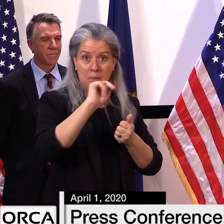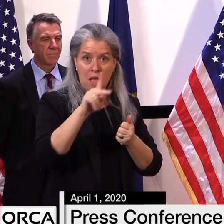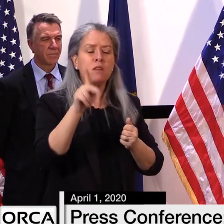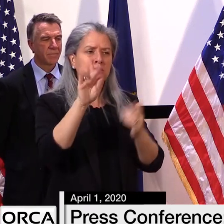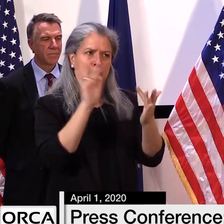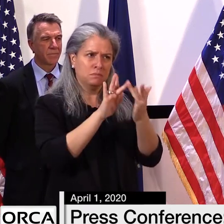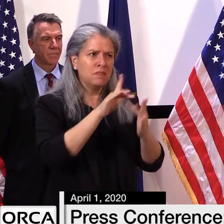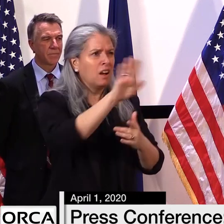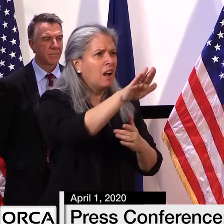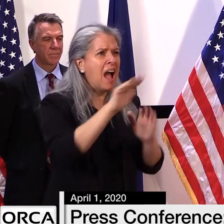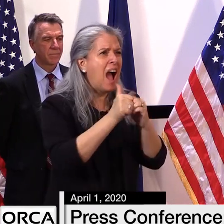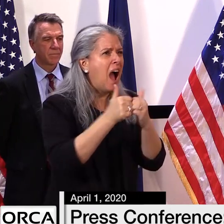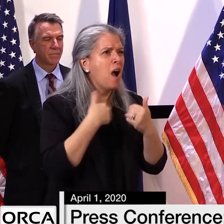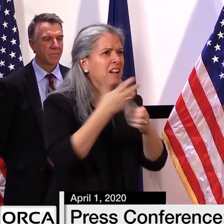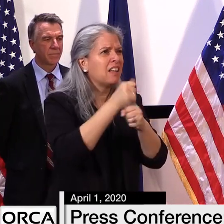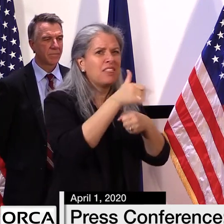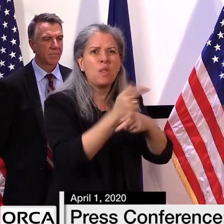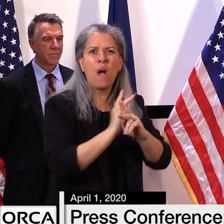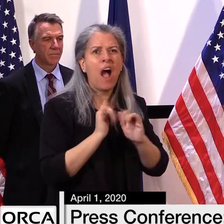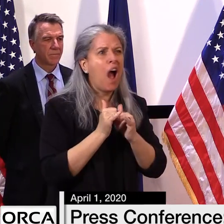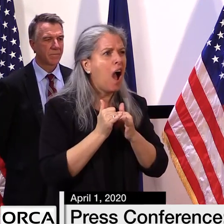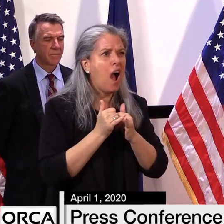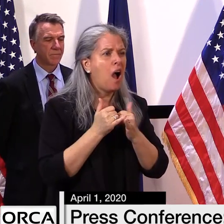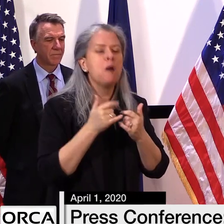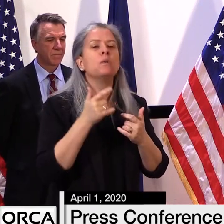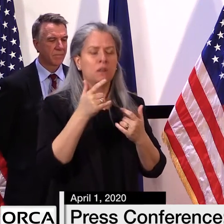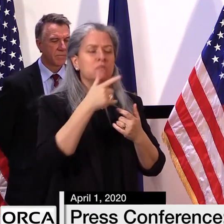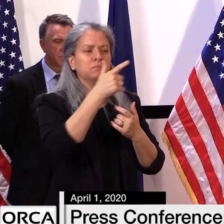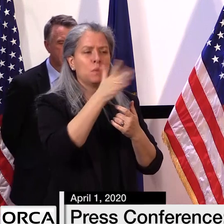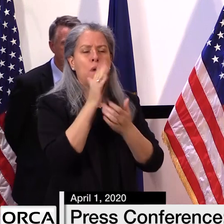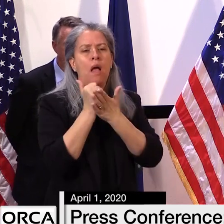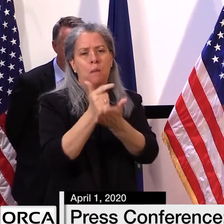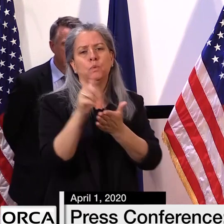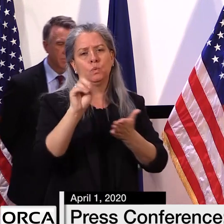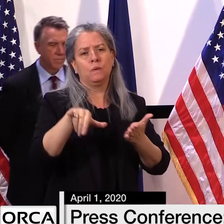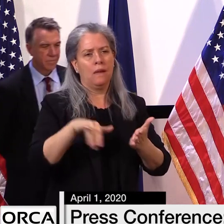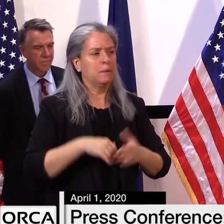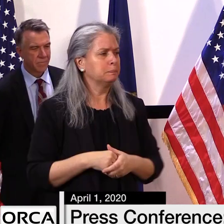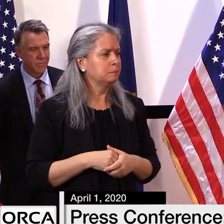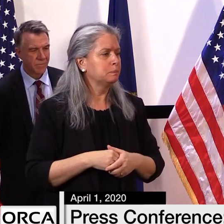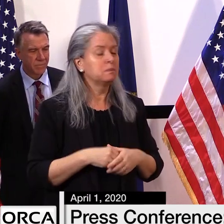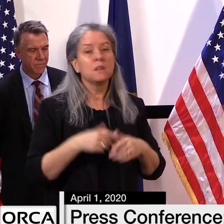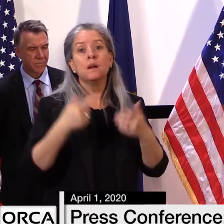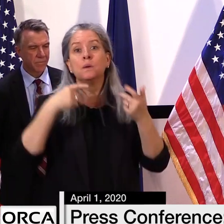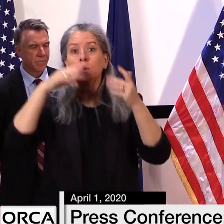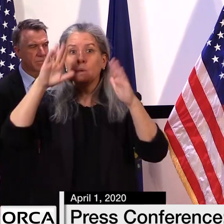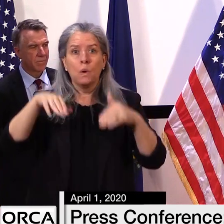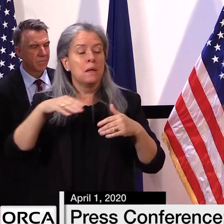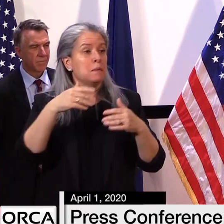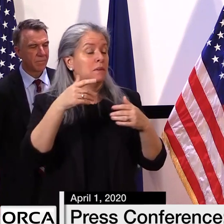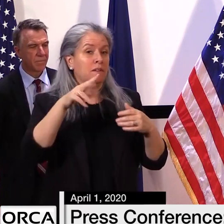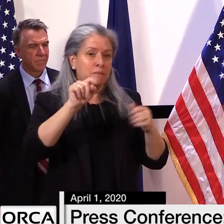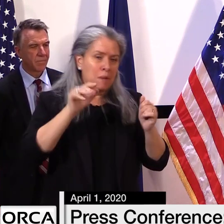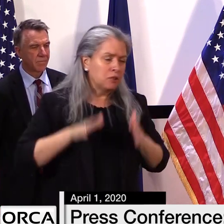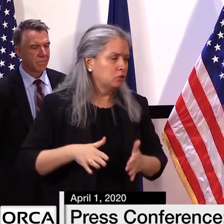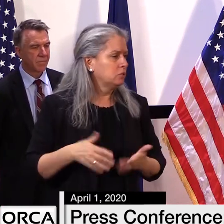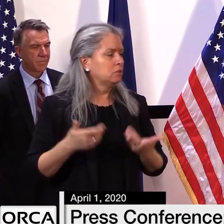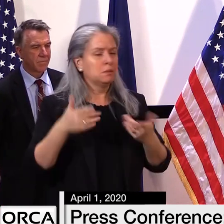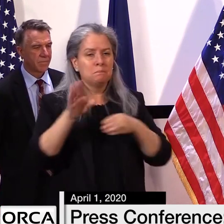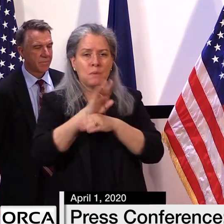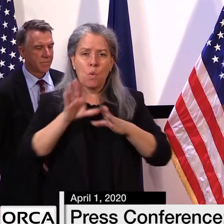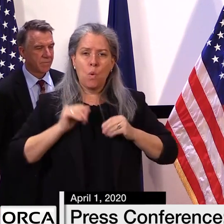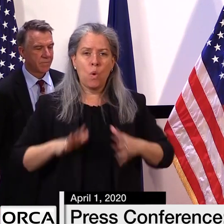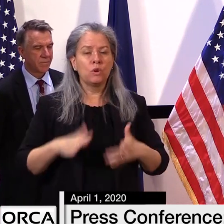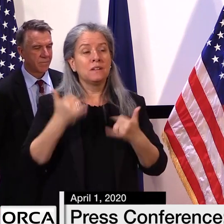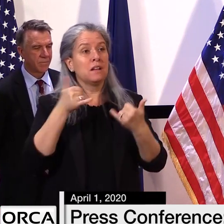have a relationship with to start this conversation today. We realize many Vermonters and business owners will face tough realities